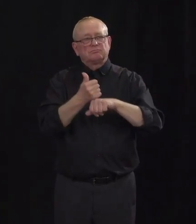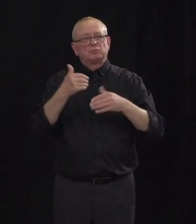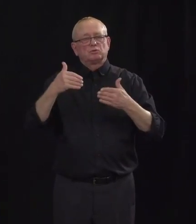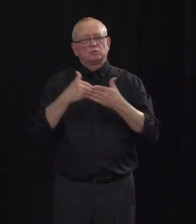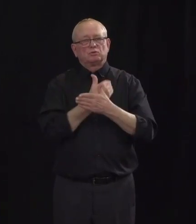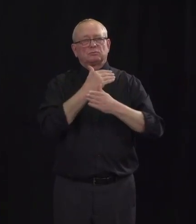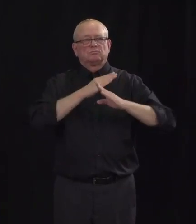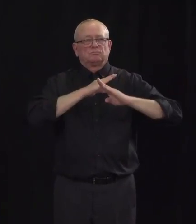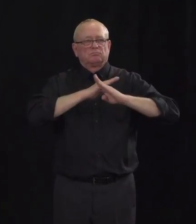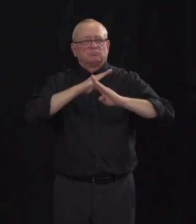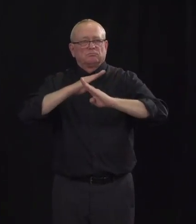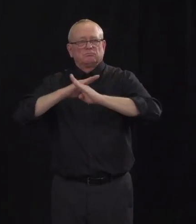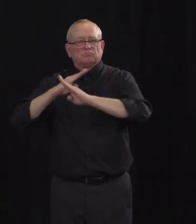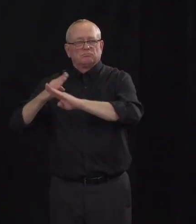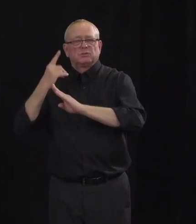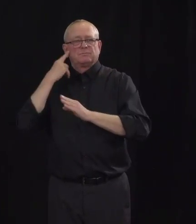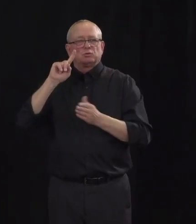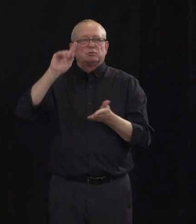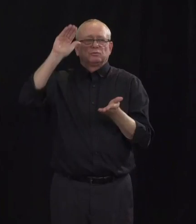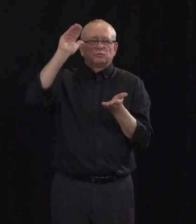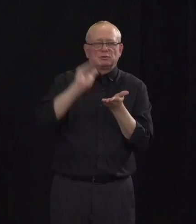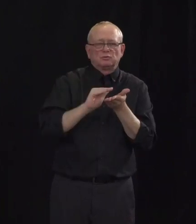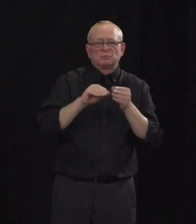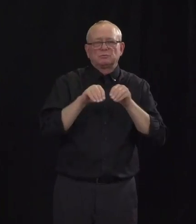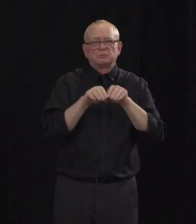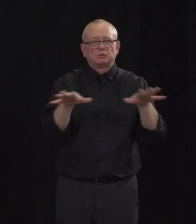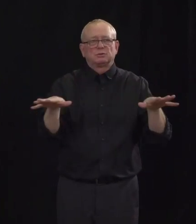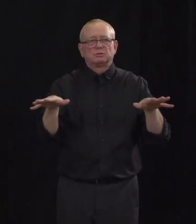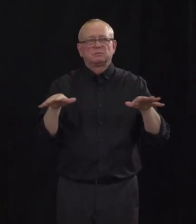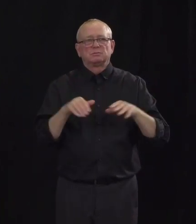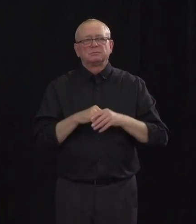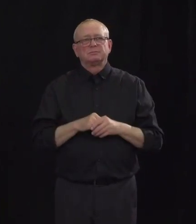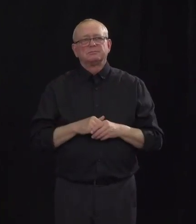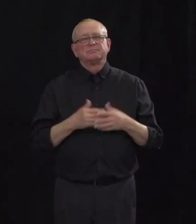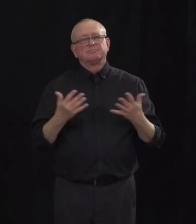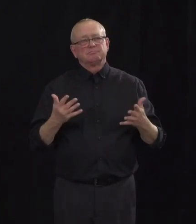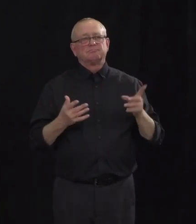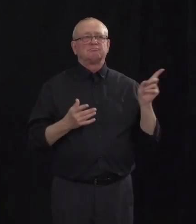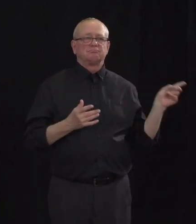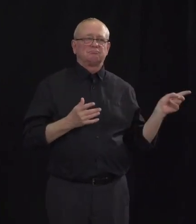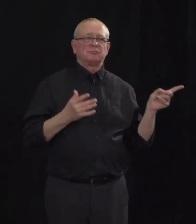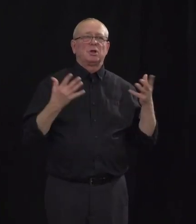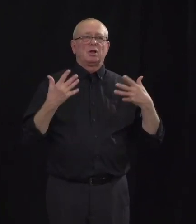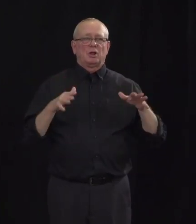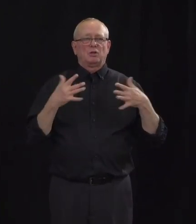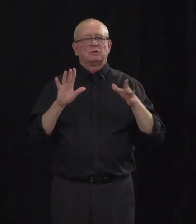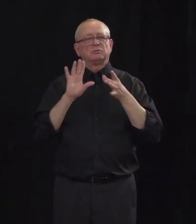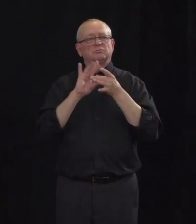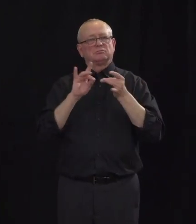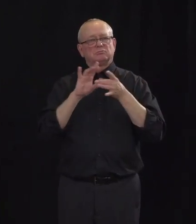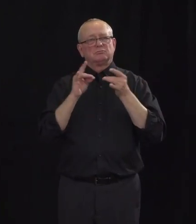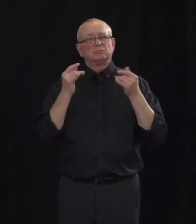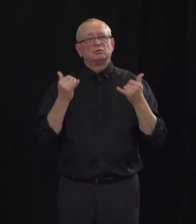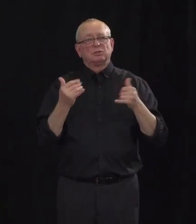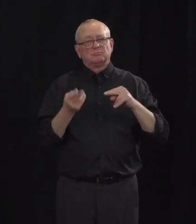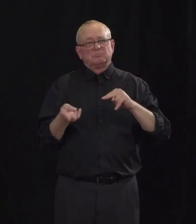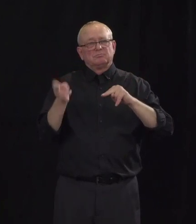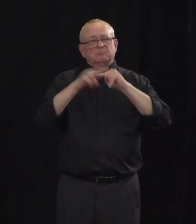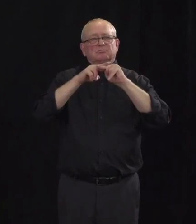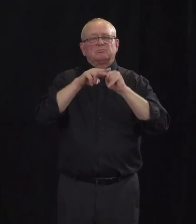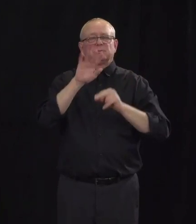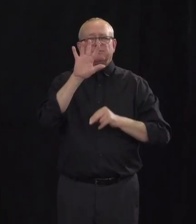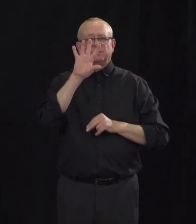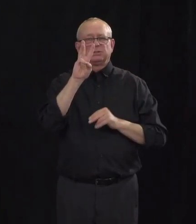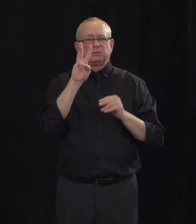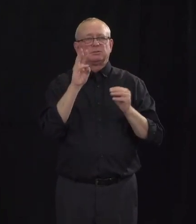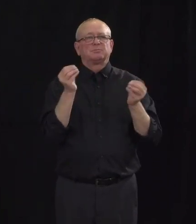COVID-19. First, I want to report that we have confirmed, as Premier mentioned, 56 new cases of COVID-19 in the province.